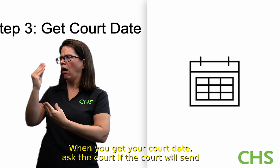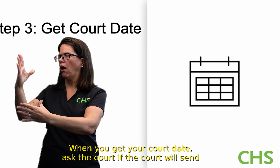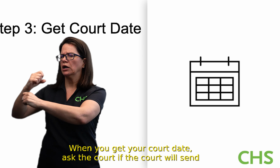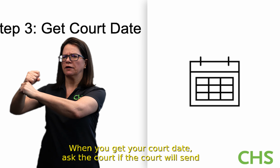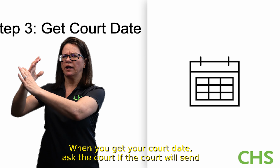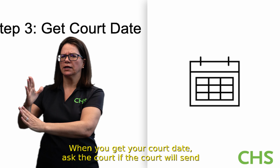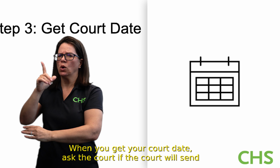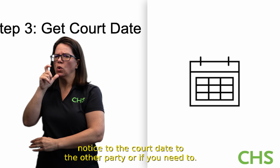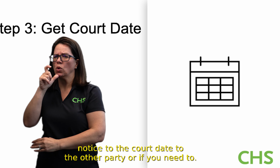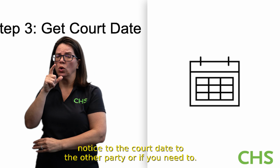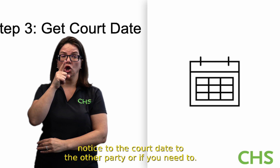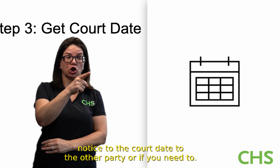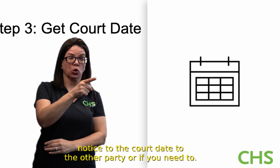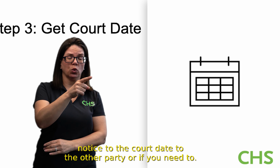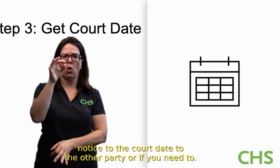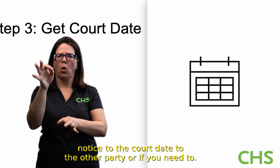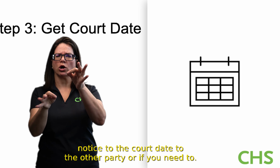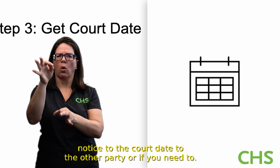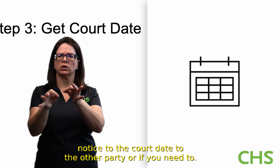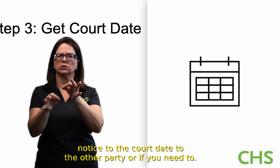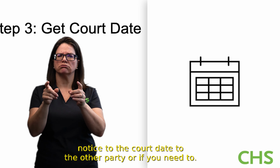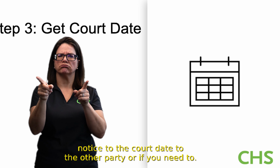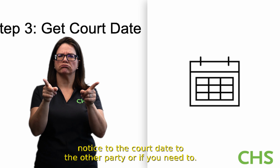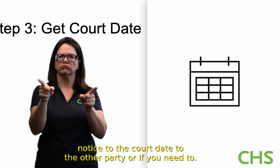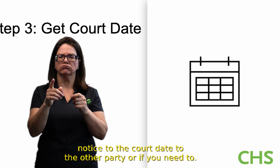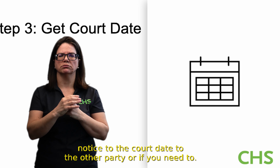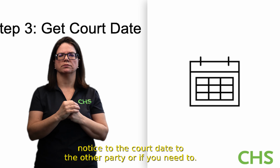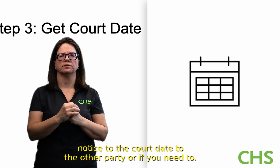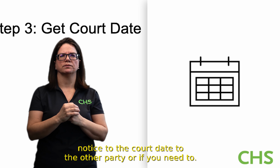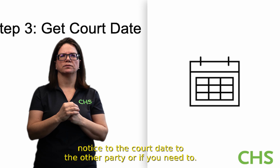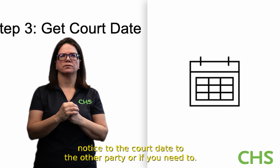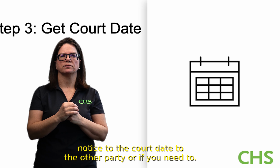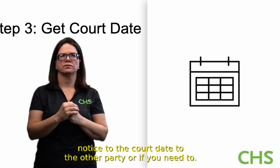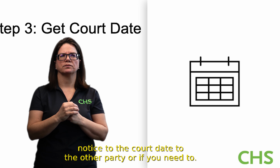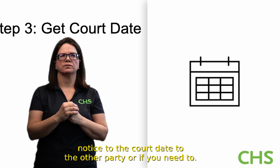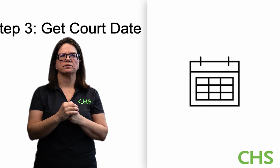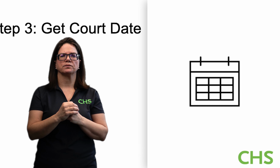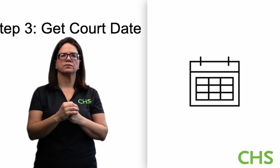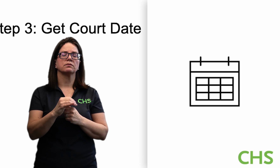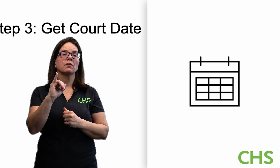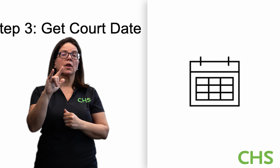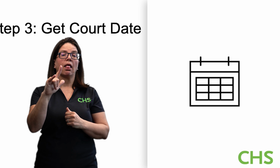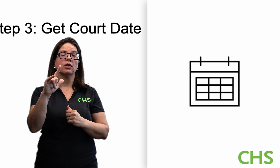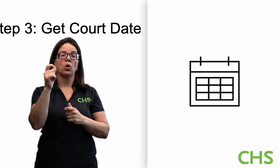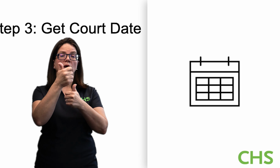the court will send notice to the court date to the other party or if you need to.